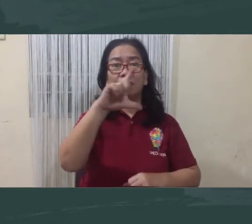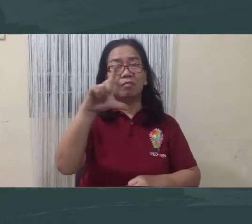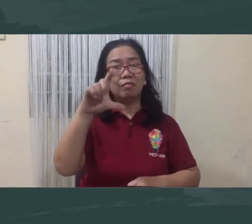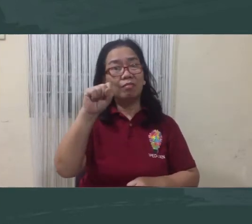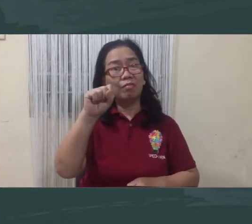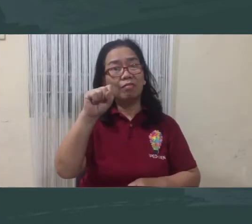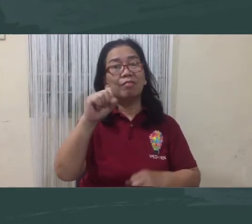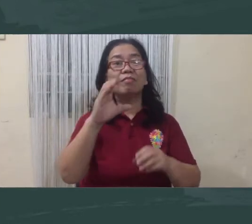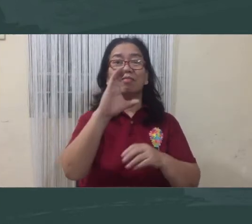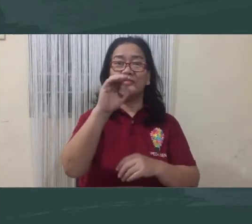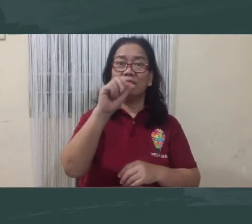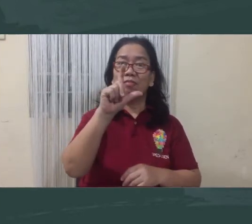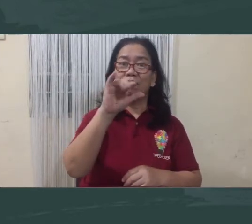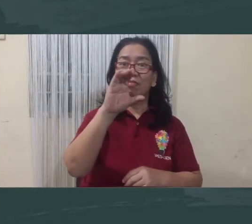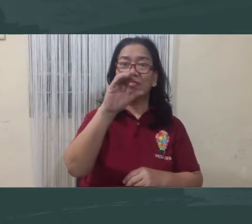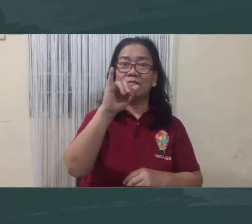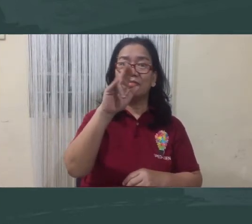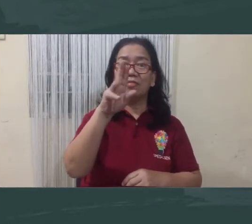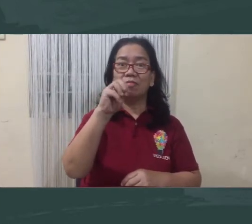collagen.